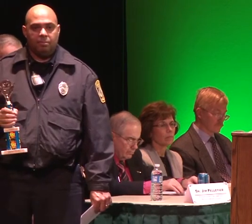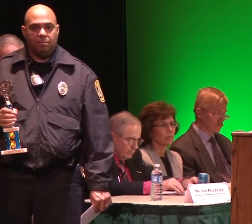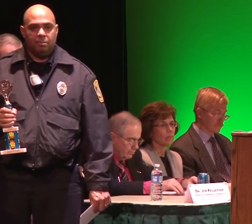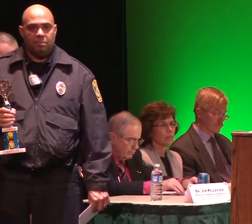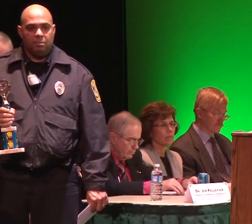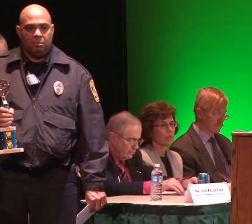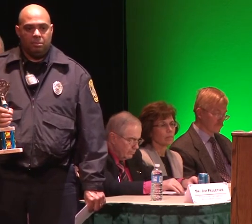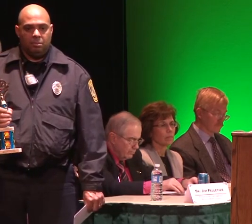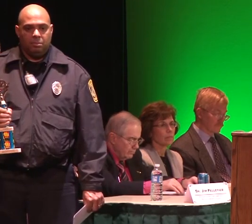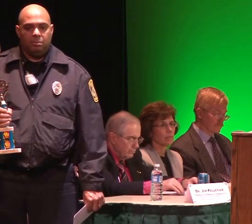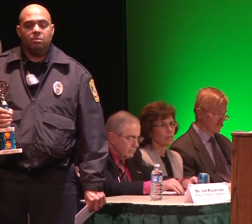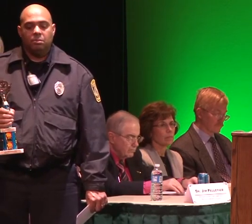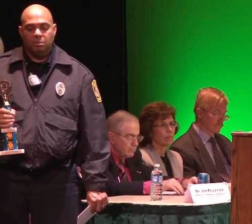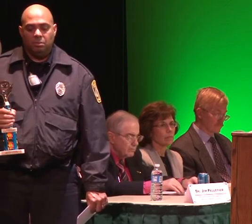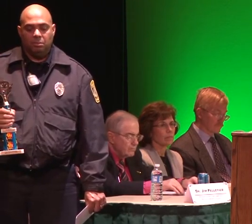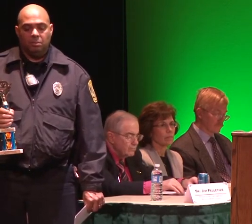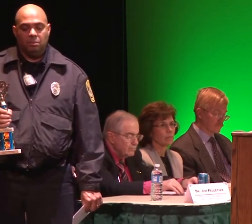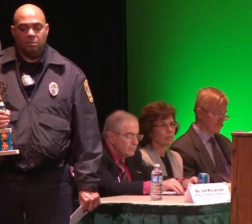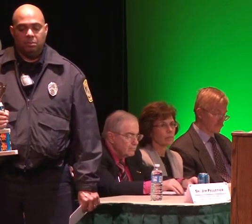being themselves.